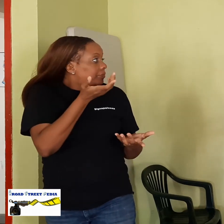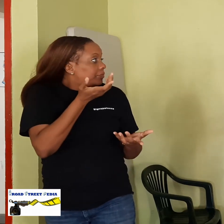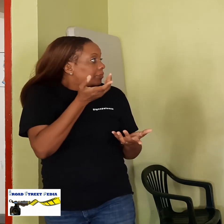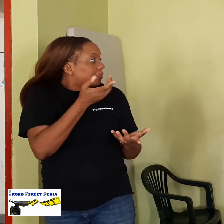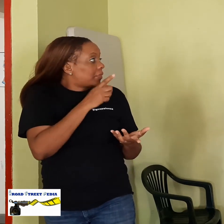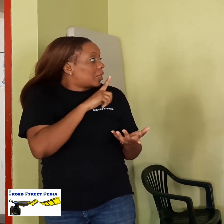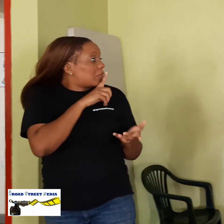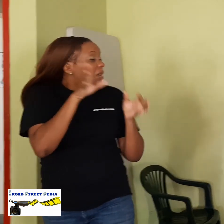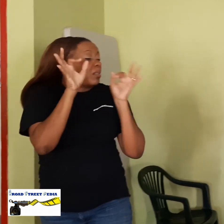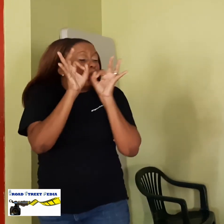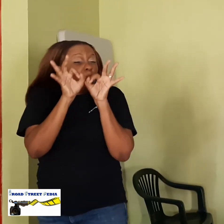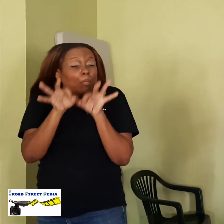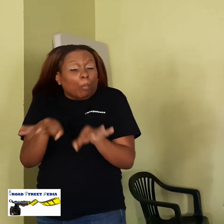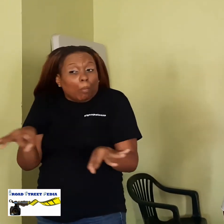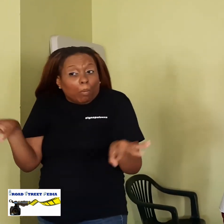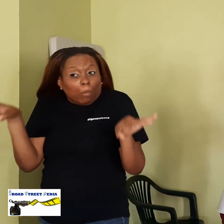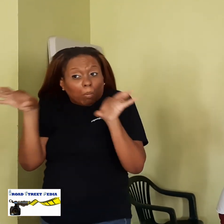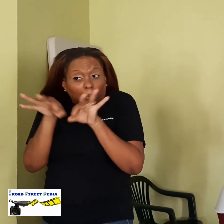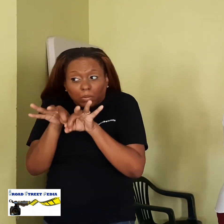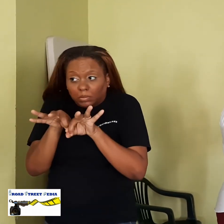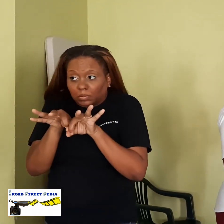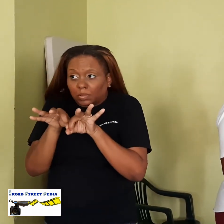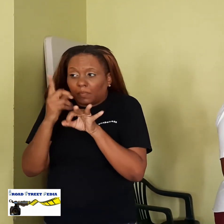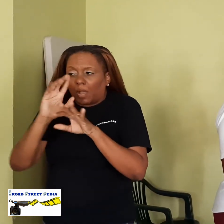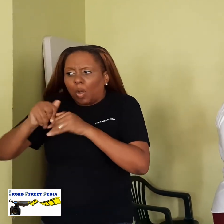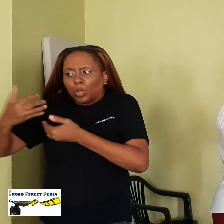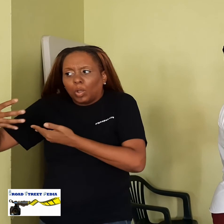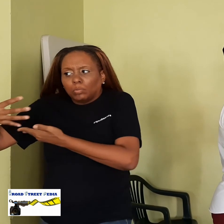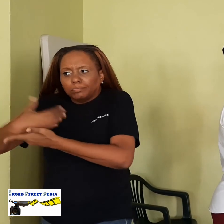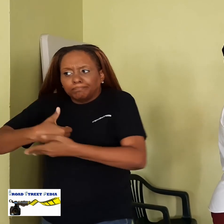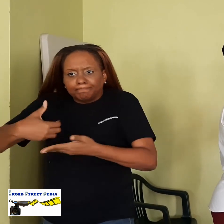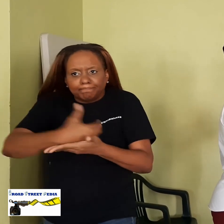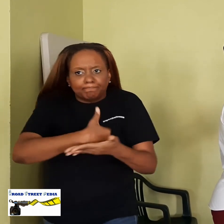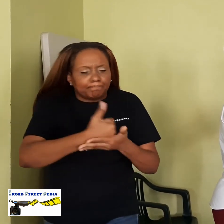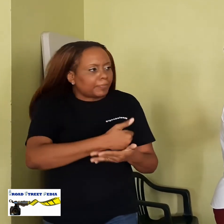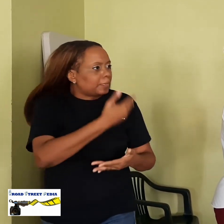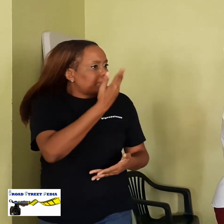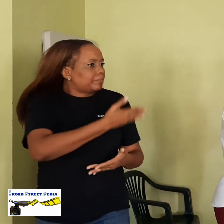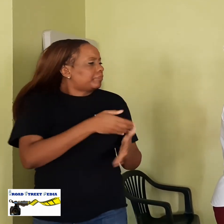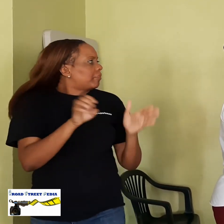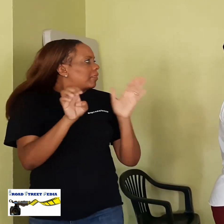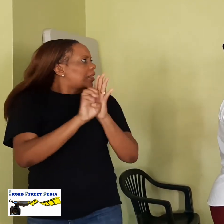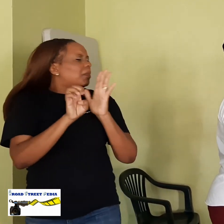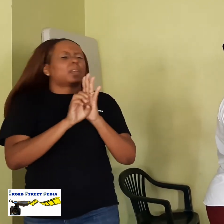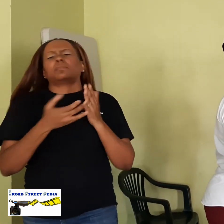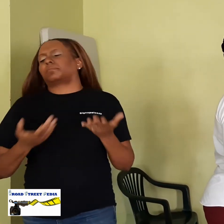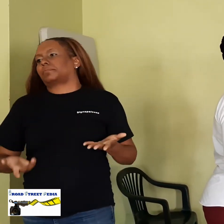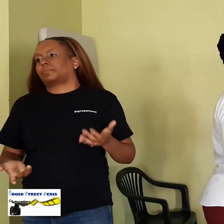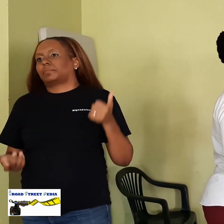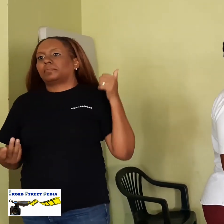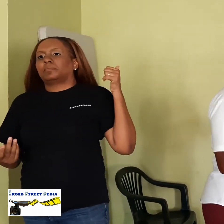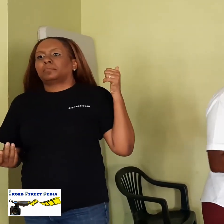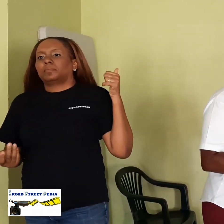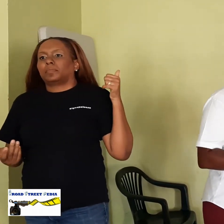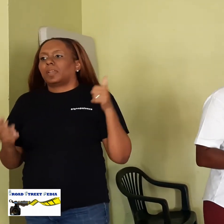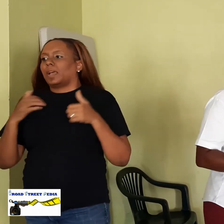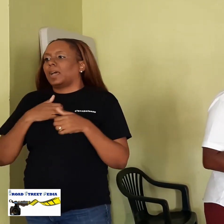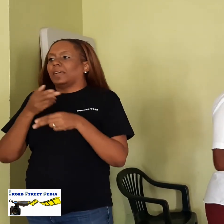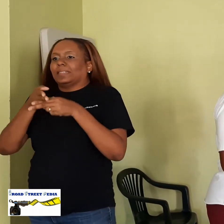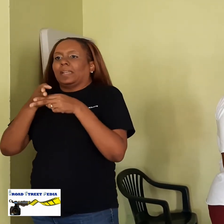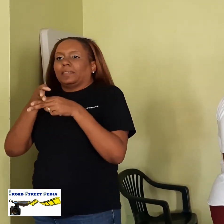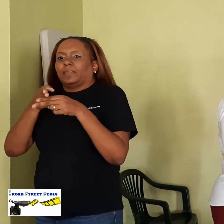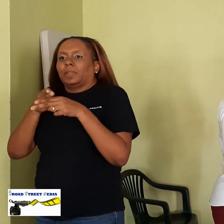proper equipment, the proper tools to harvest your crop. Let's say you were harvesting this lettuce with a knife that was